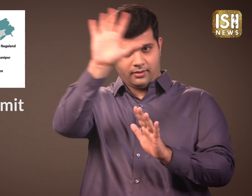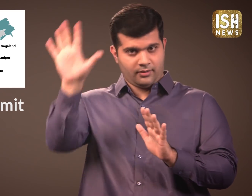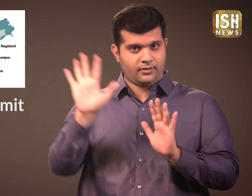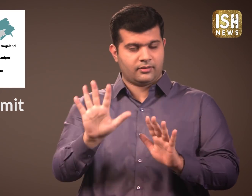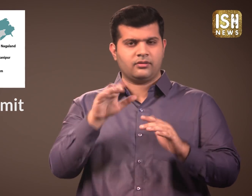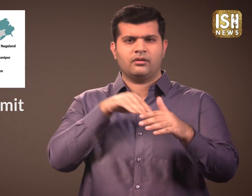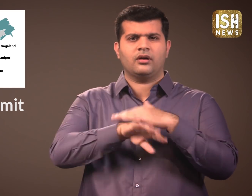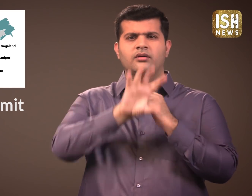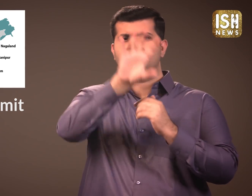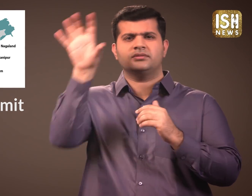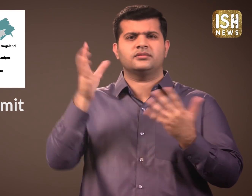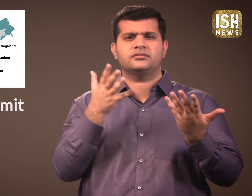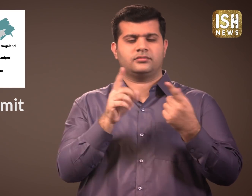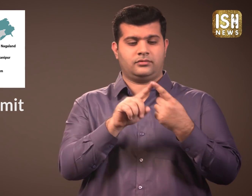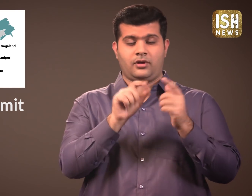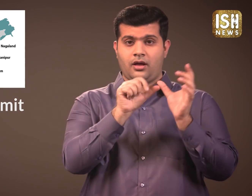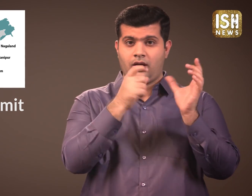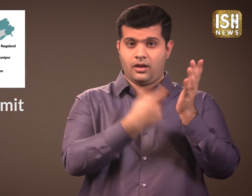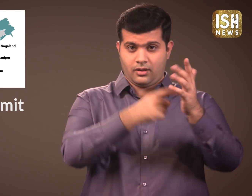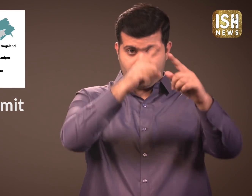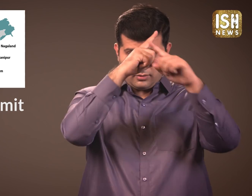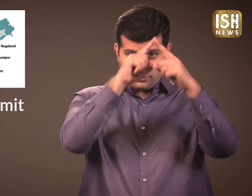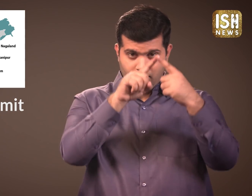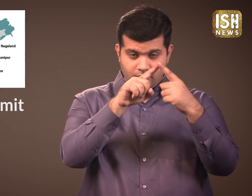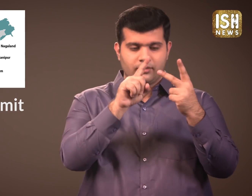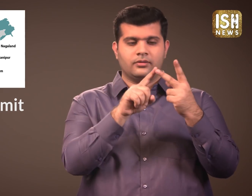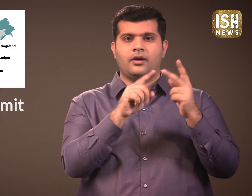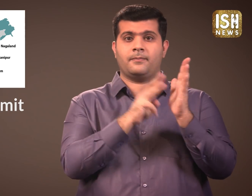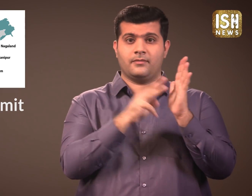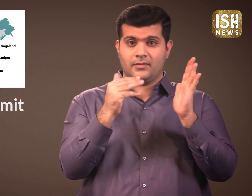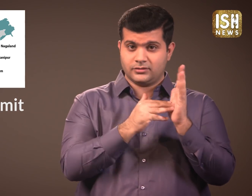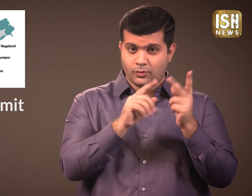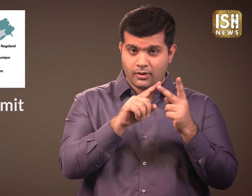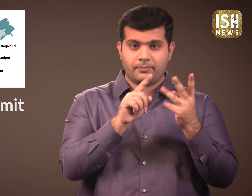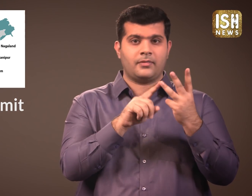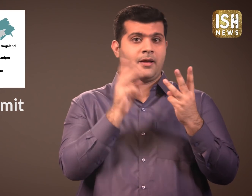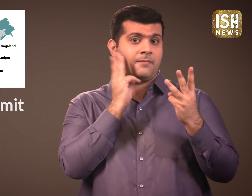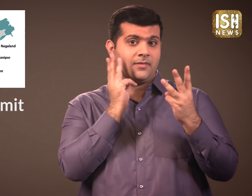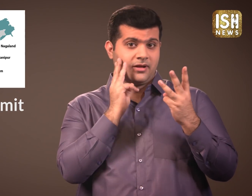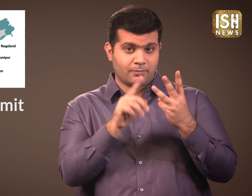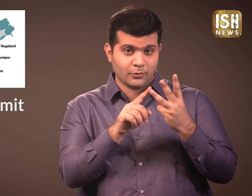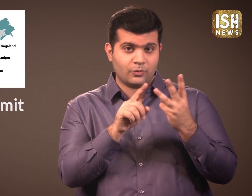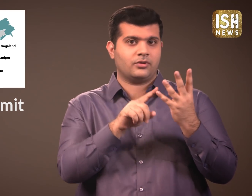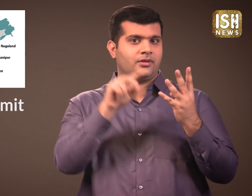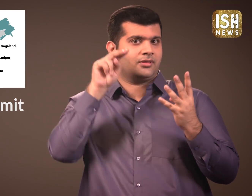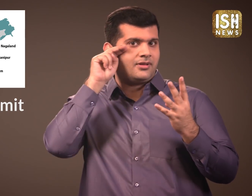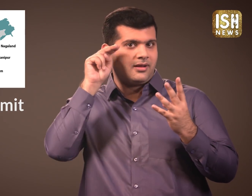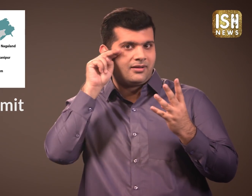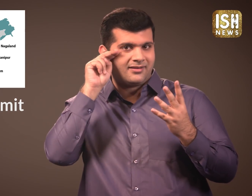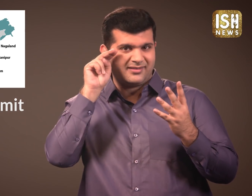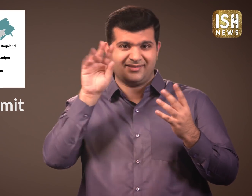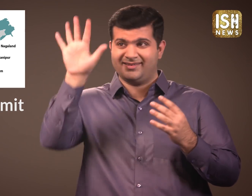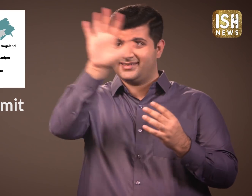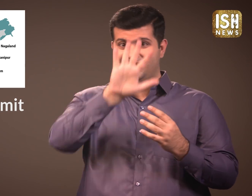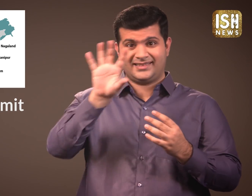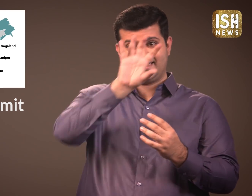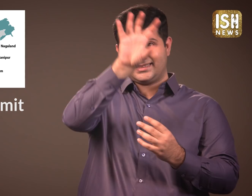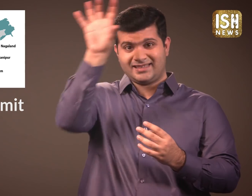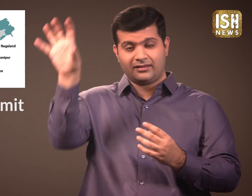Arunachal Pradesh, Mizoram, Manipur, and